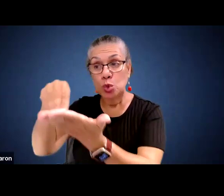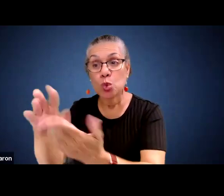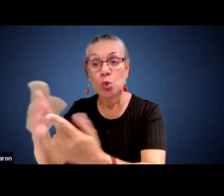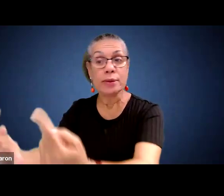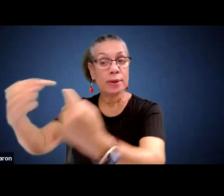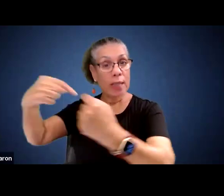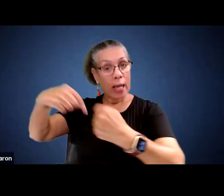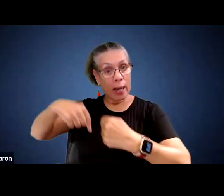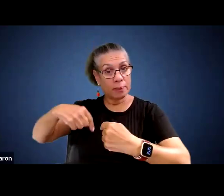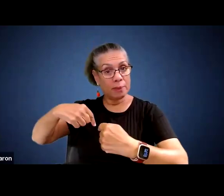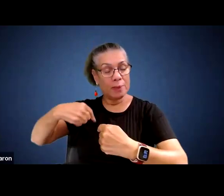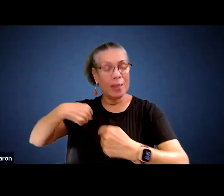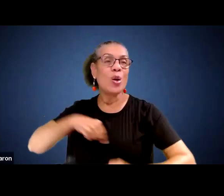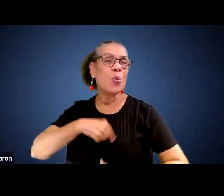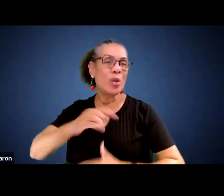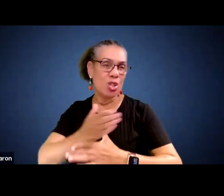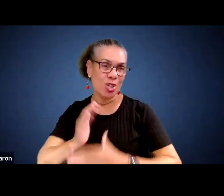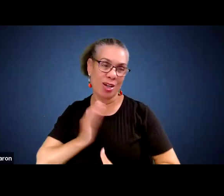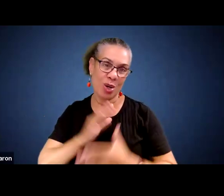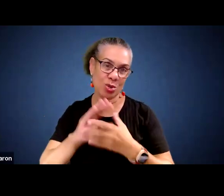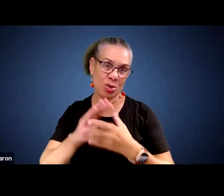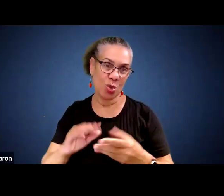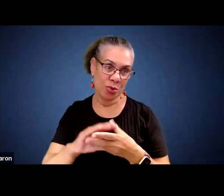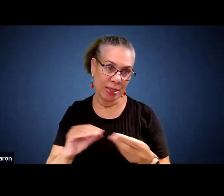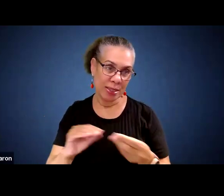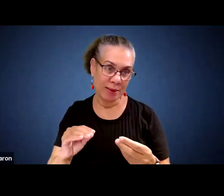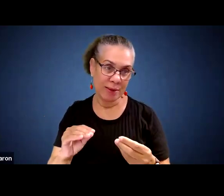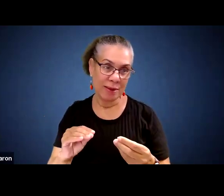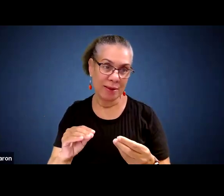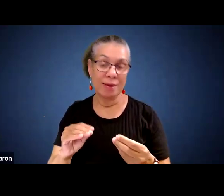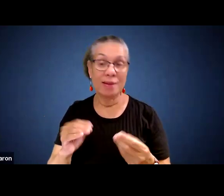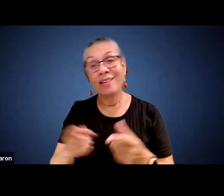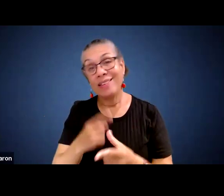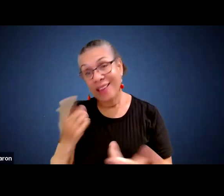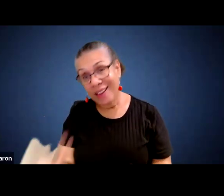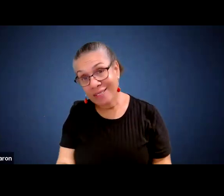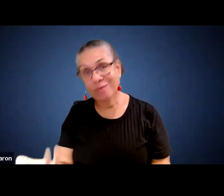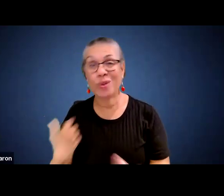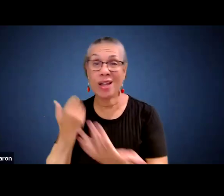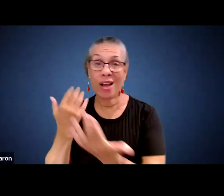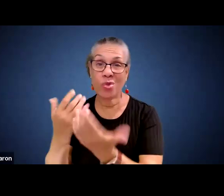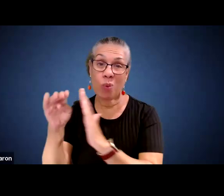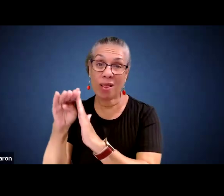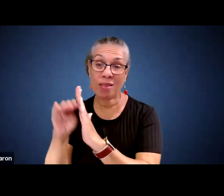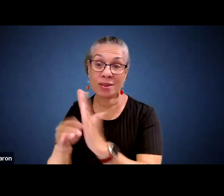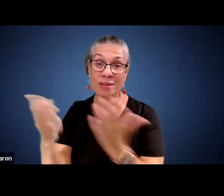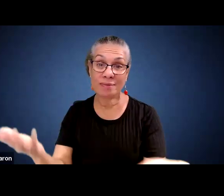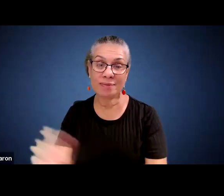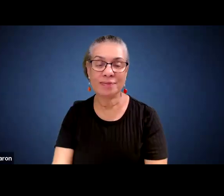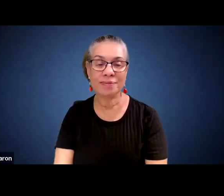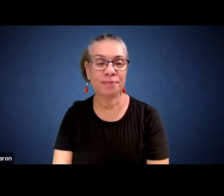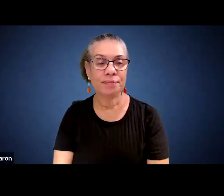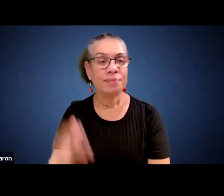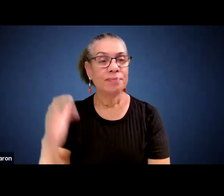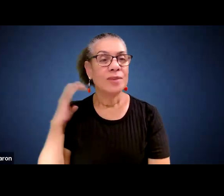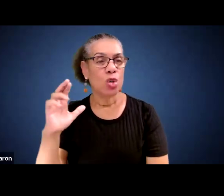and we share our story, and thus the wait list. Thank you. It'll be great to be able to have some of